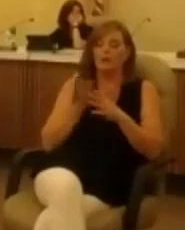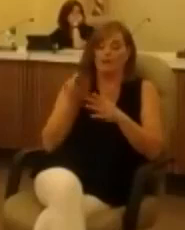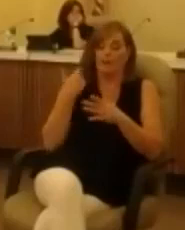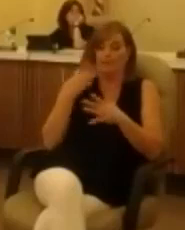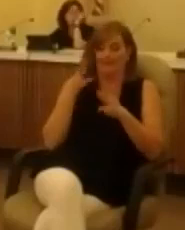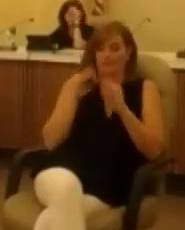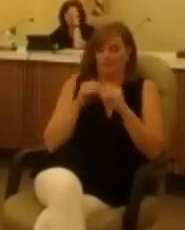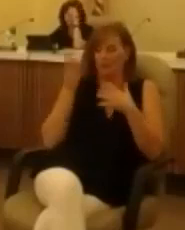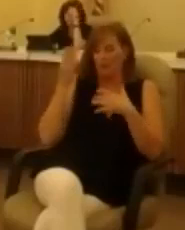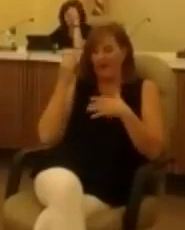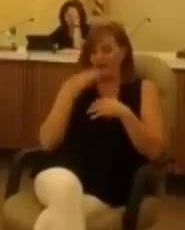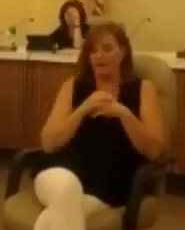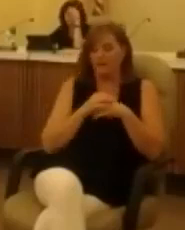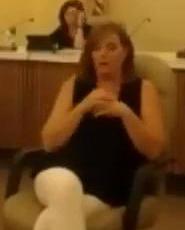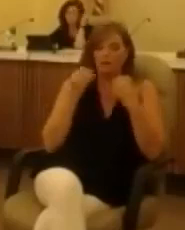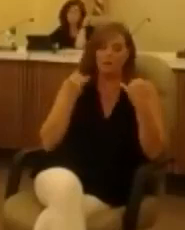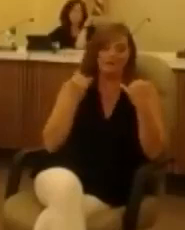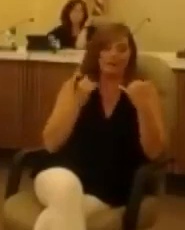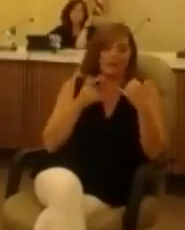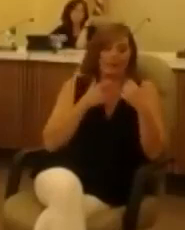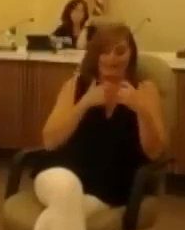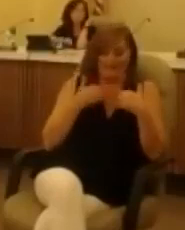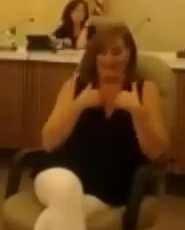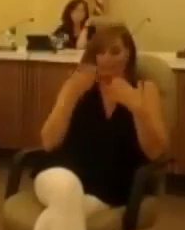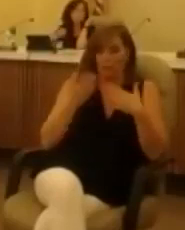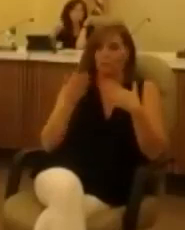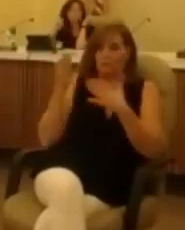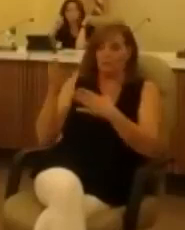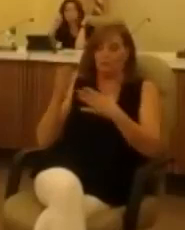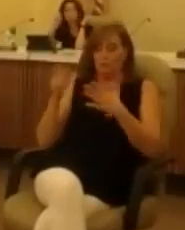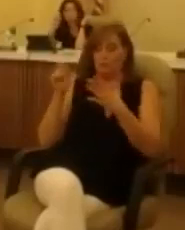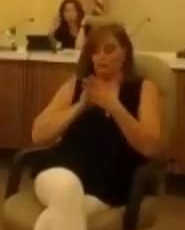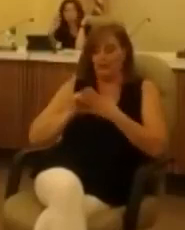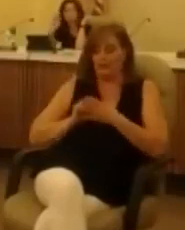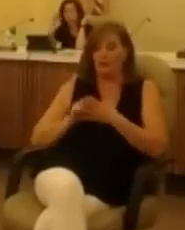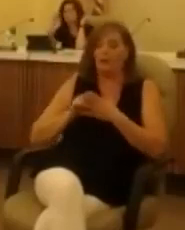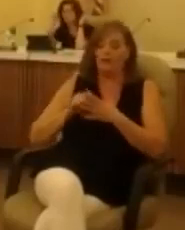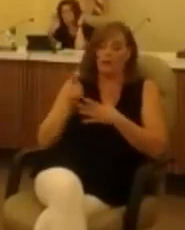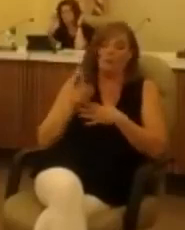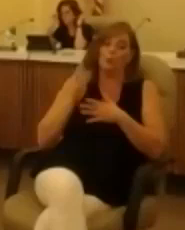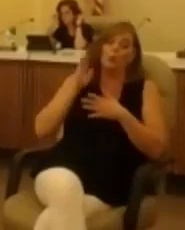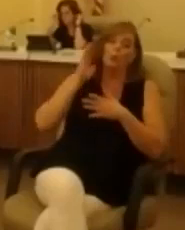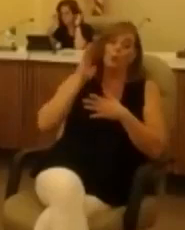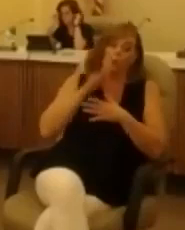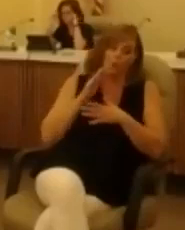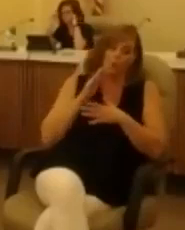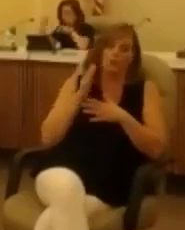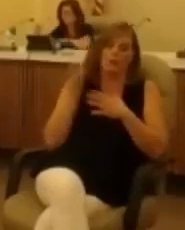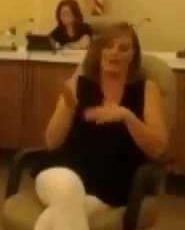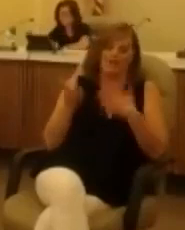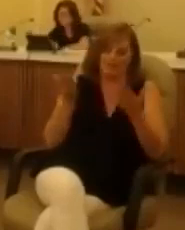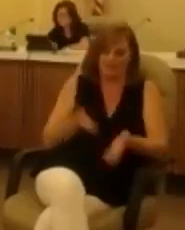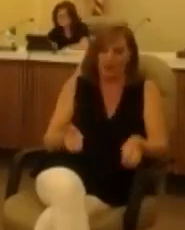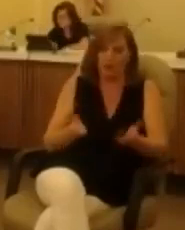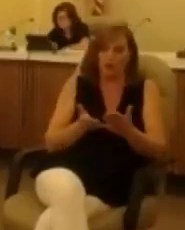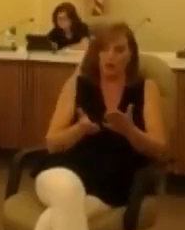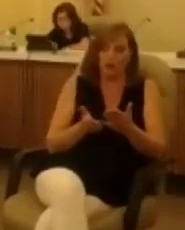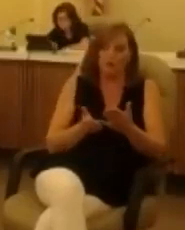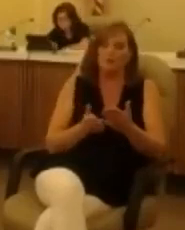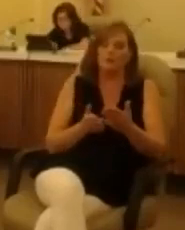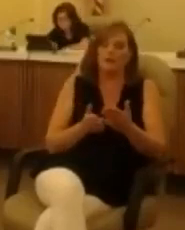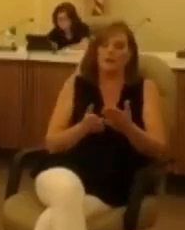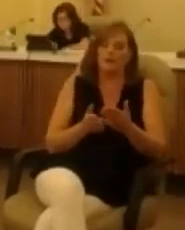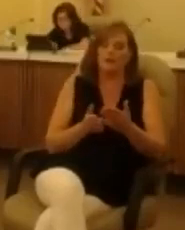simply because right now I have the resolution written as if we were going to have them in here. It would, the